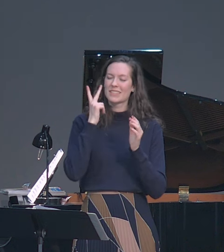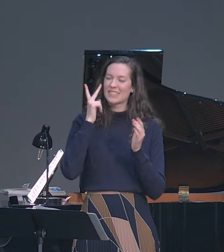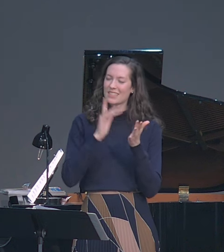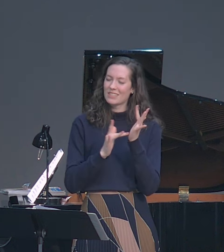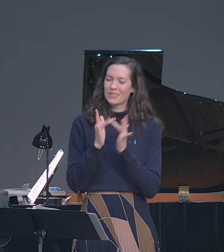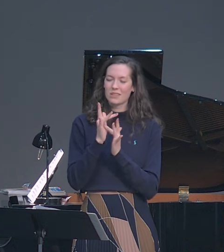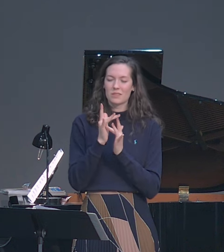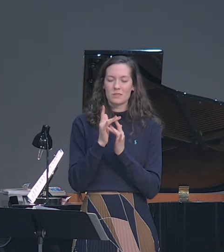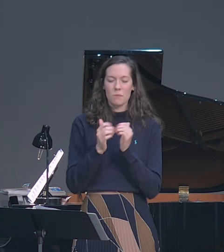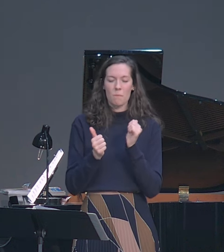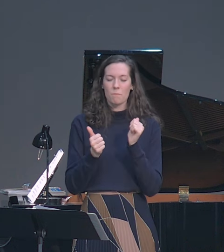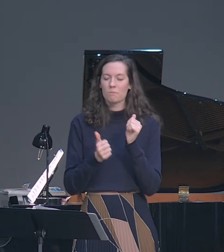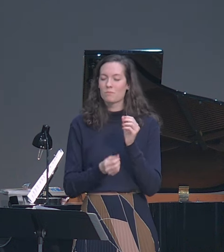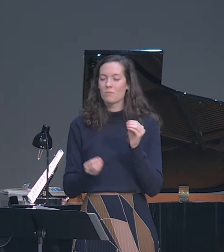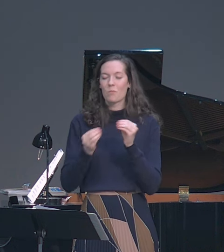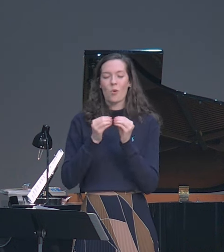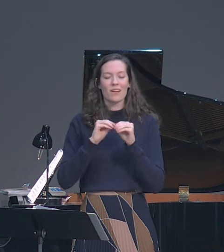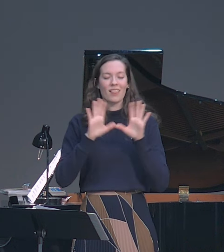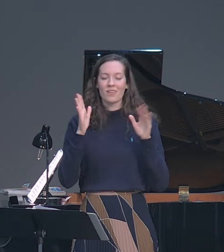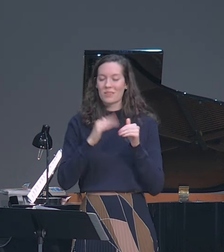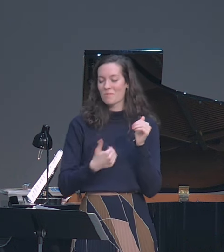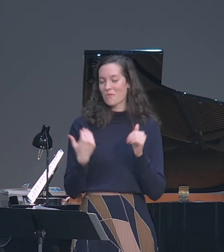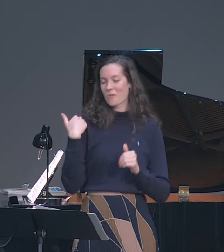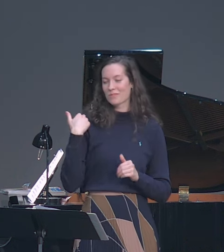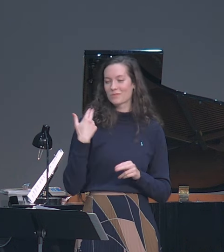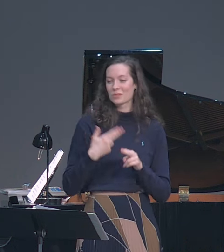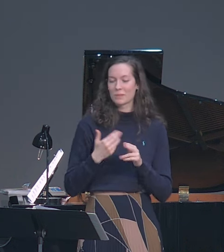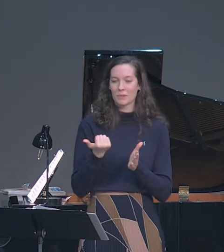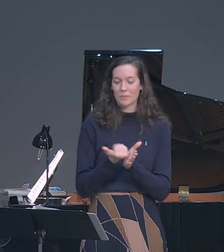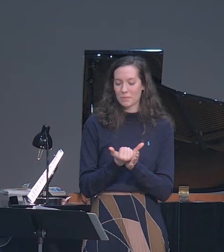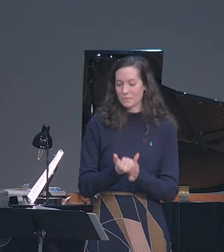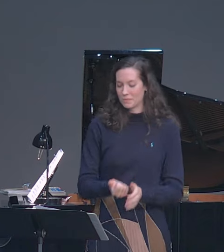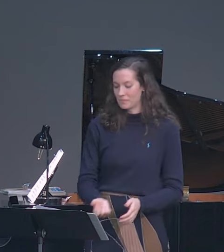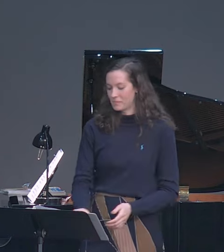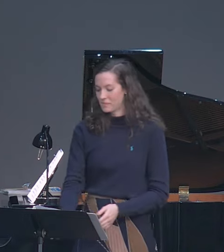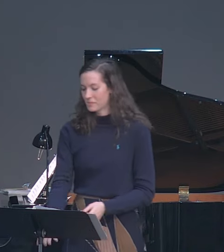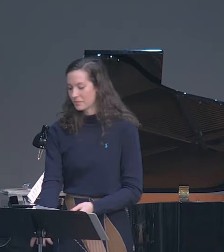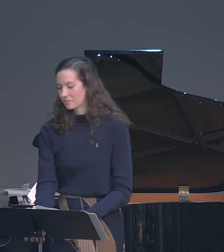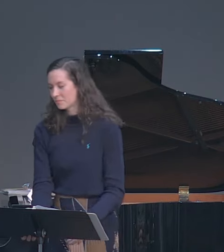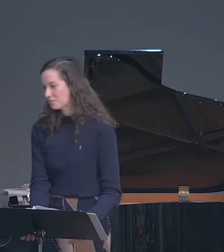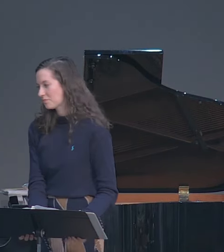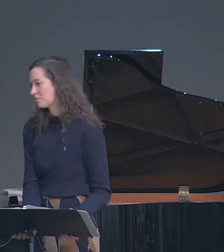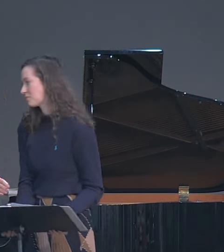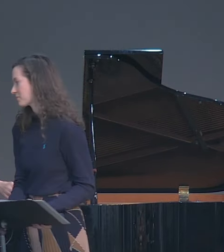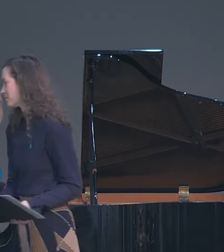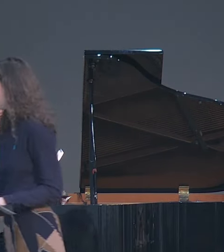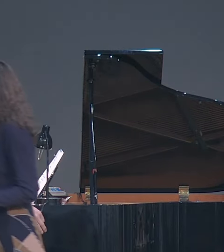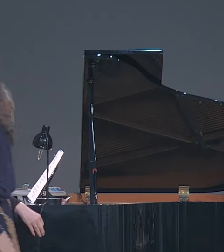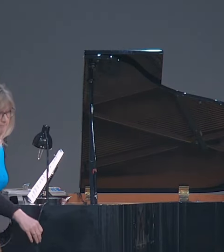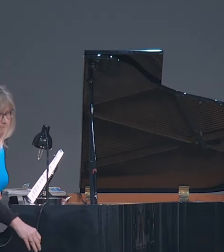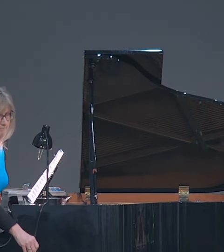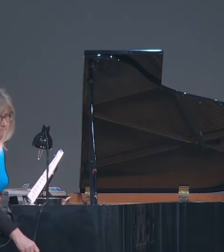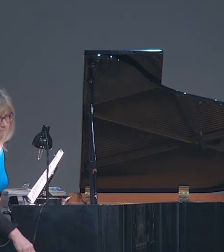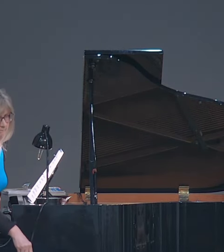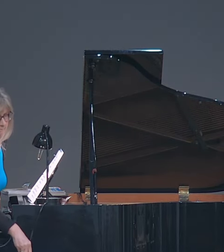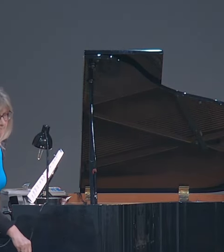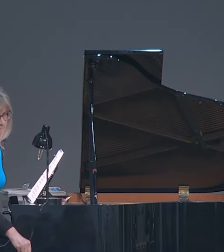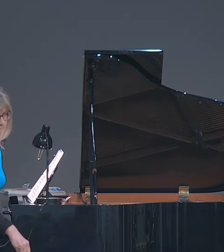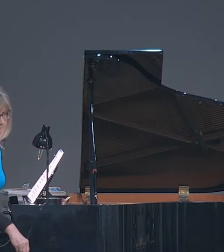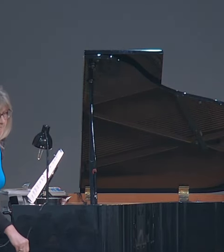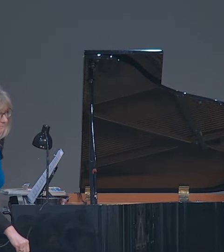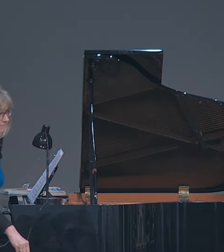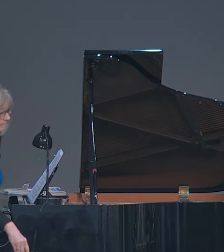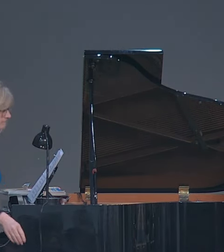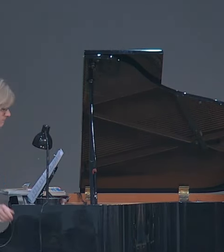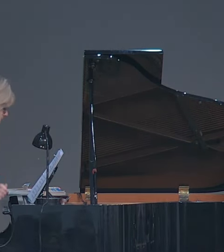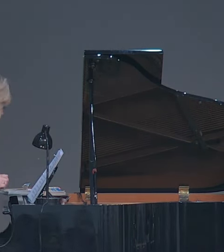before. In Christ's name we pray. Amen. And be seated, please. As you're getting situated, I invite you to turn in your